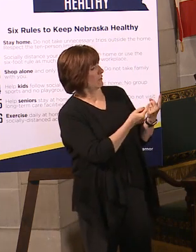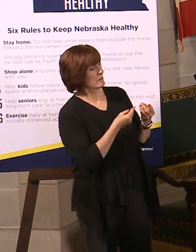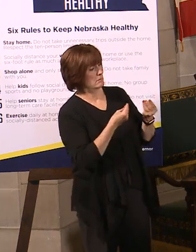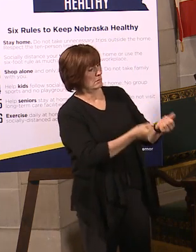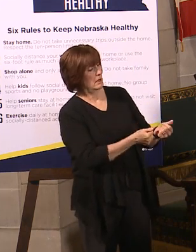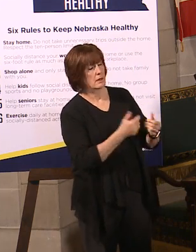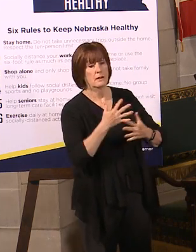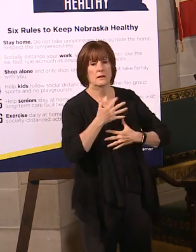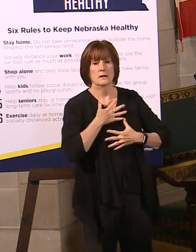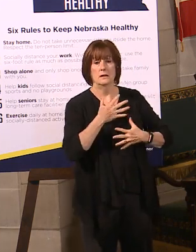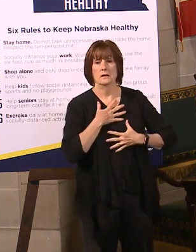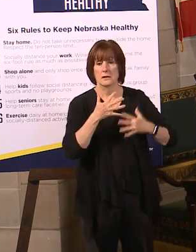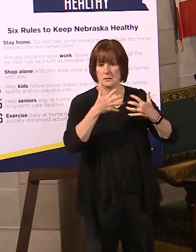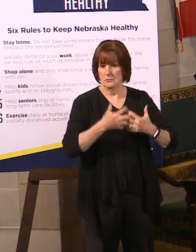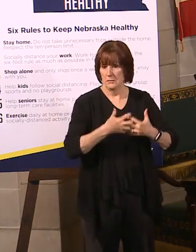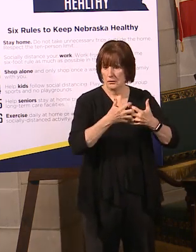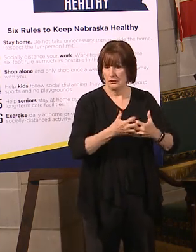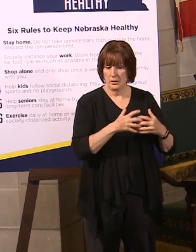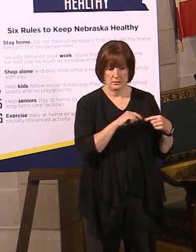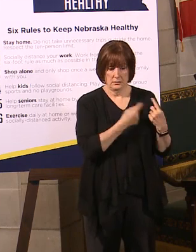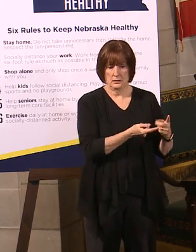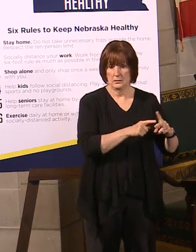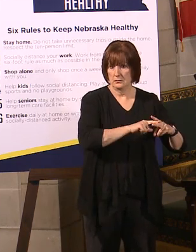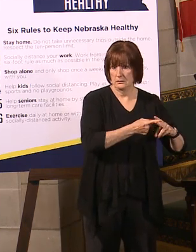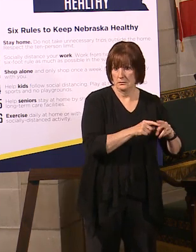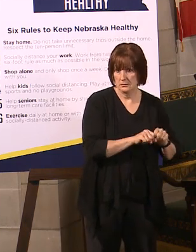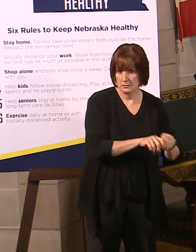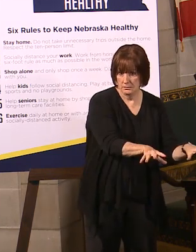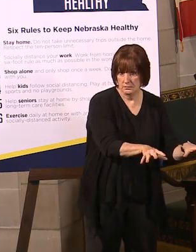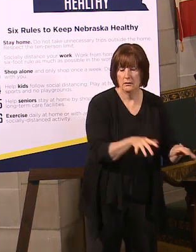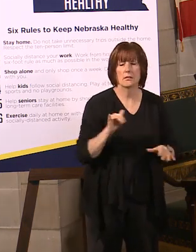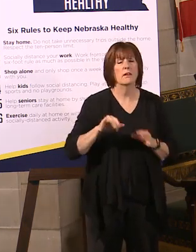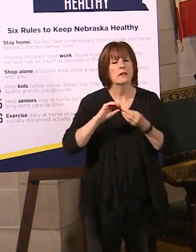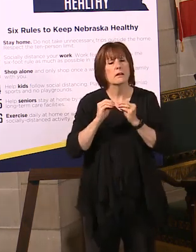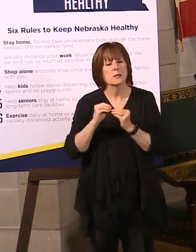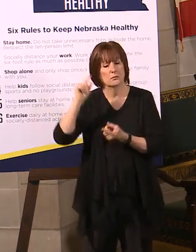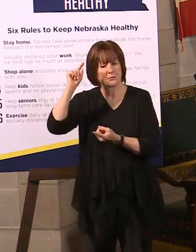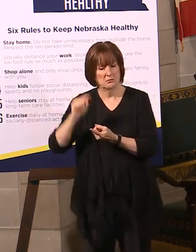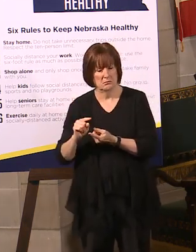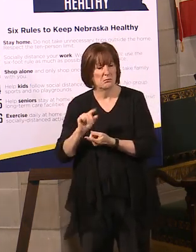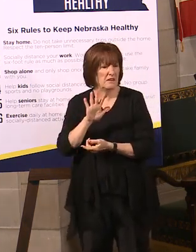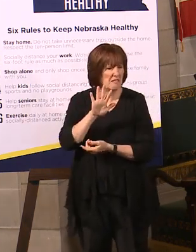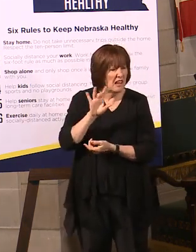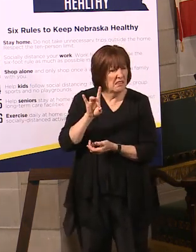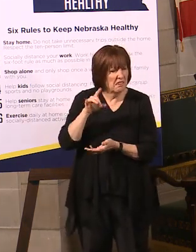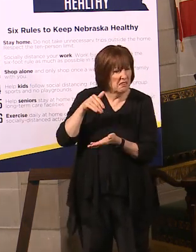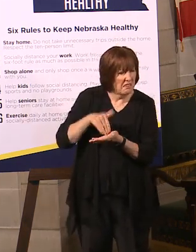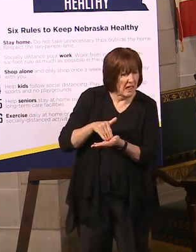on ventilators since the beginning of the coronavirus outbreak? That number is much smaller, about